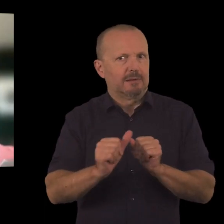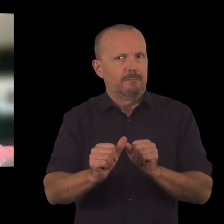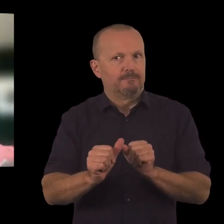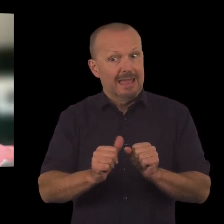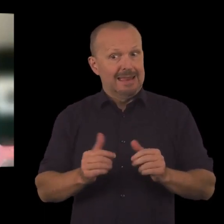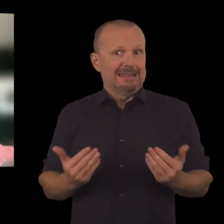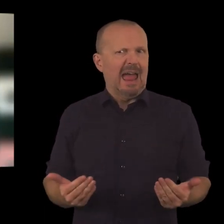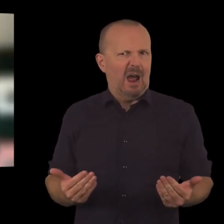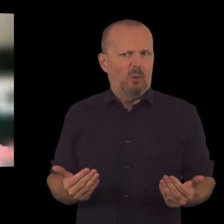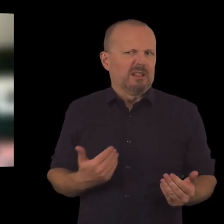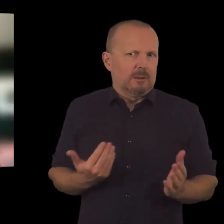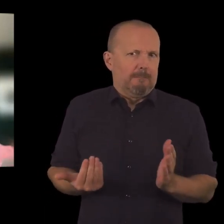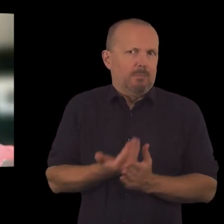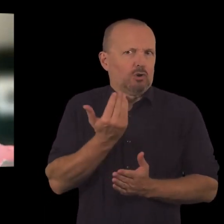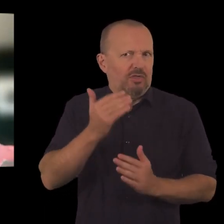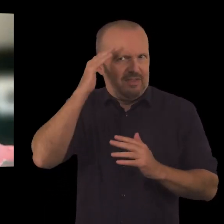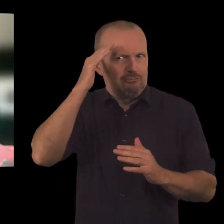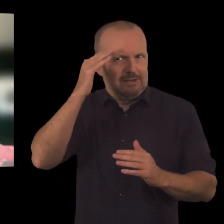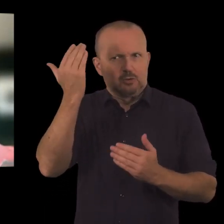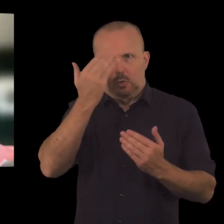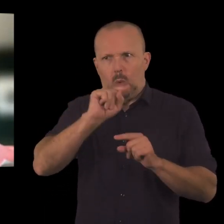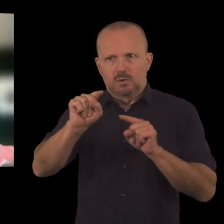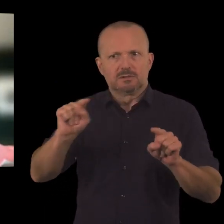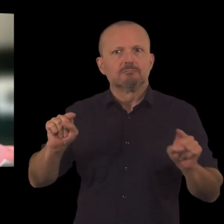are not learning things if the teacher's just talking at them.